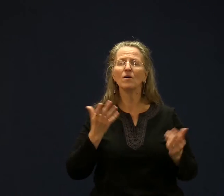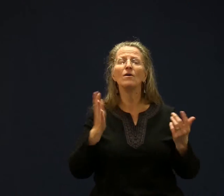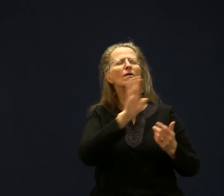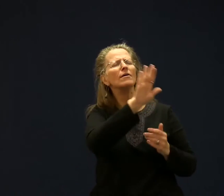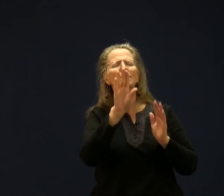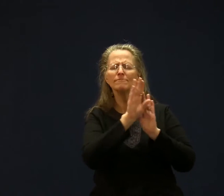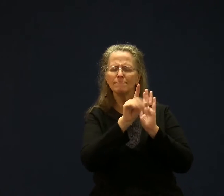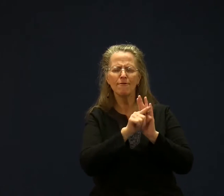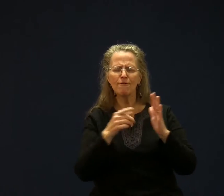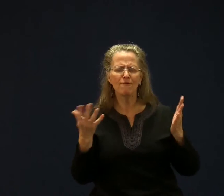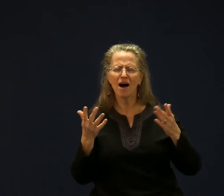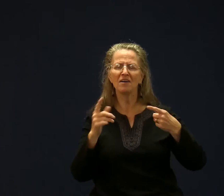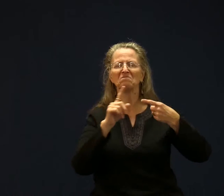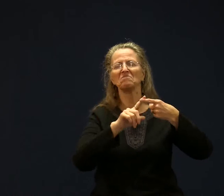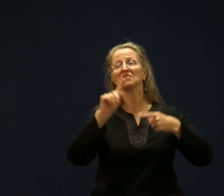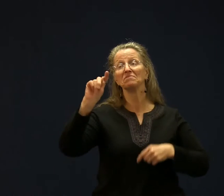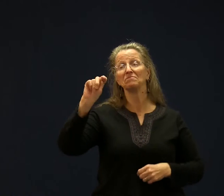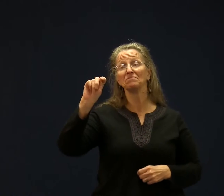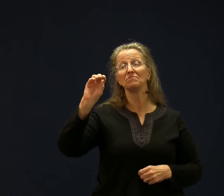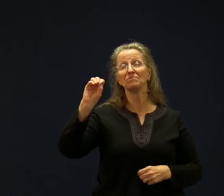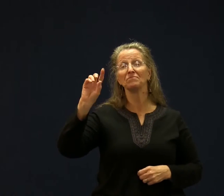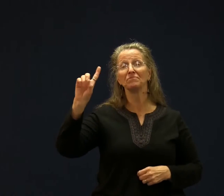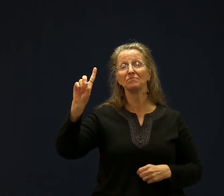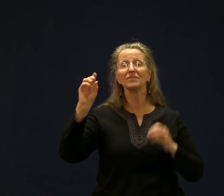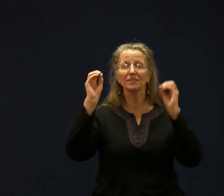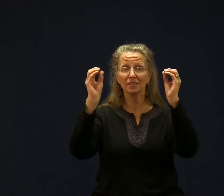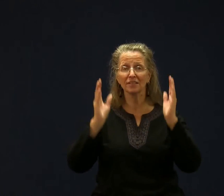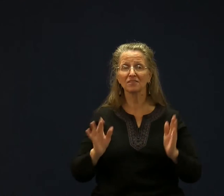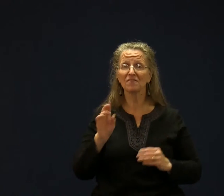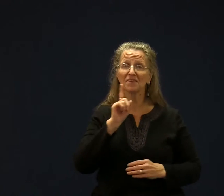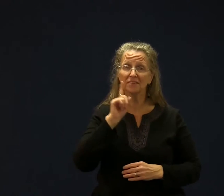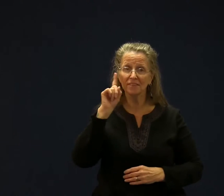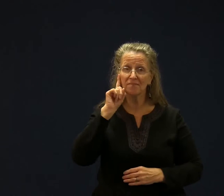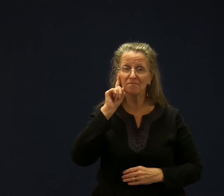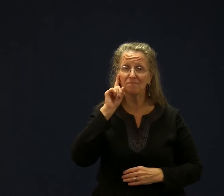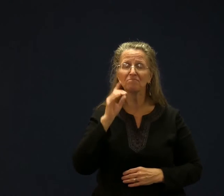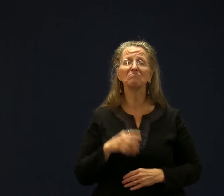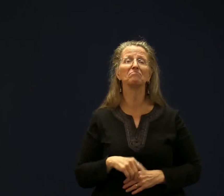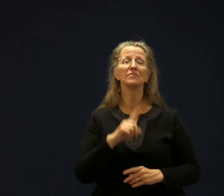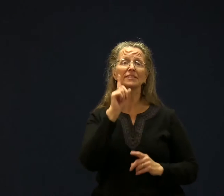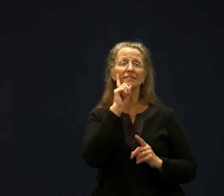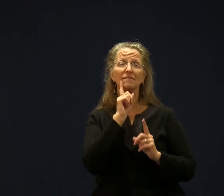We have a variety of professional staff on our team, including teachers of the deaf,